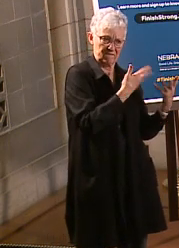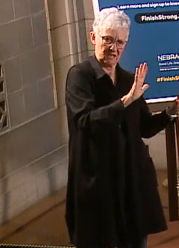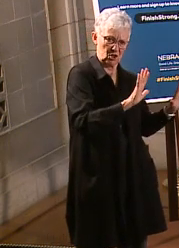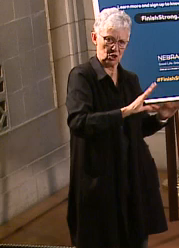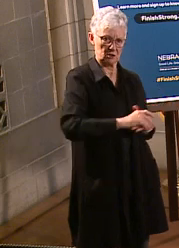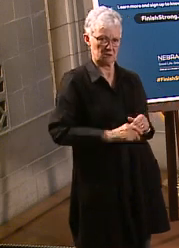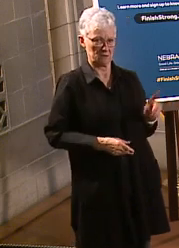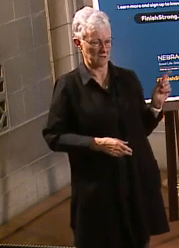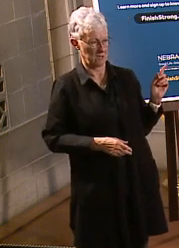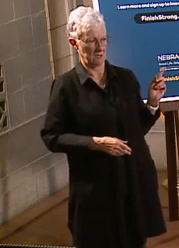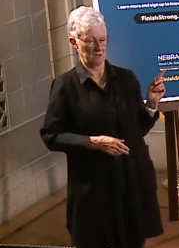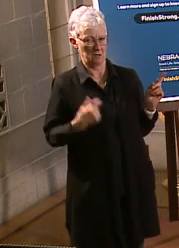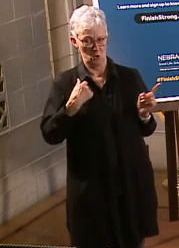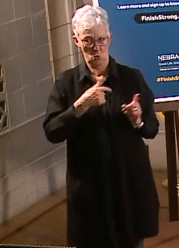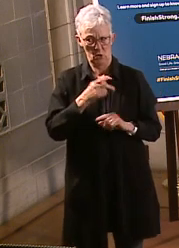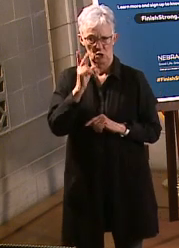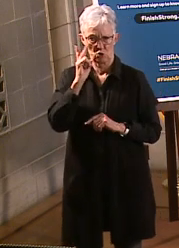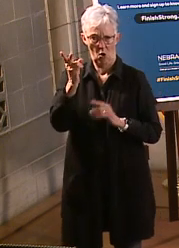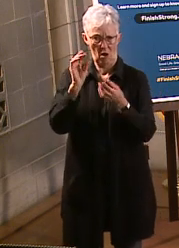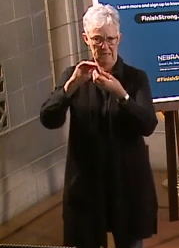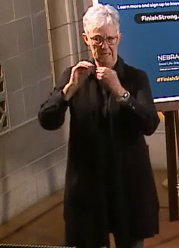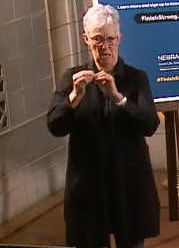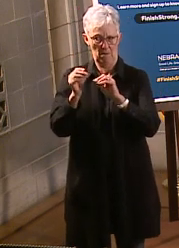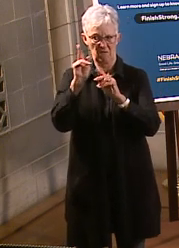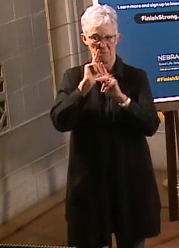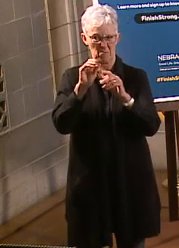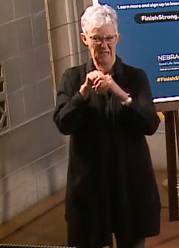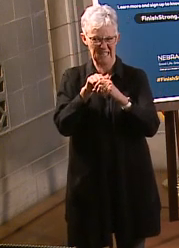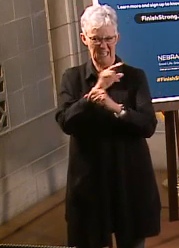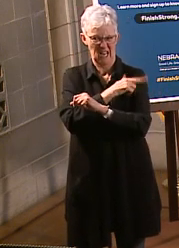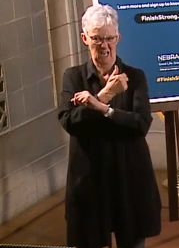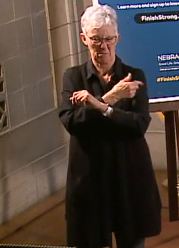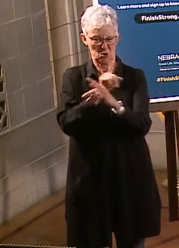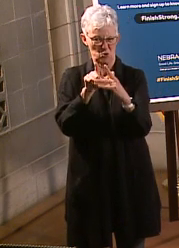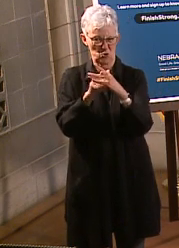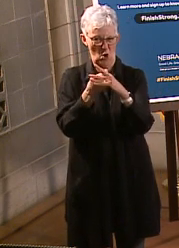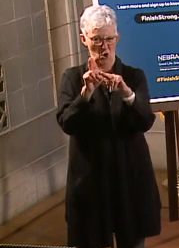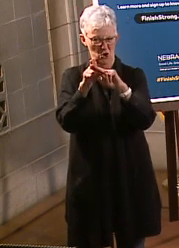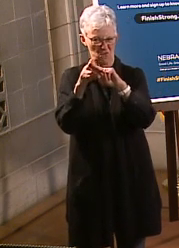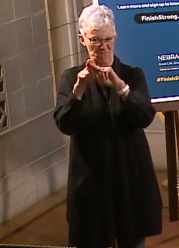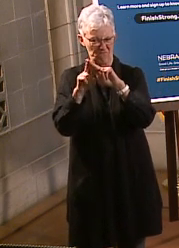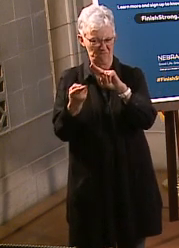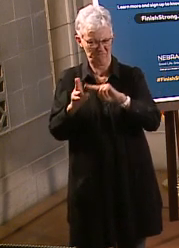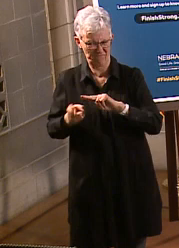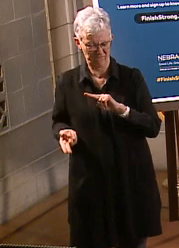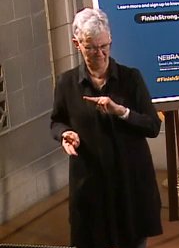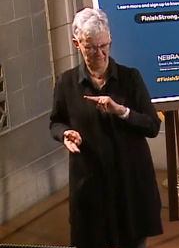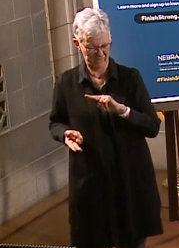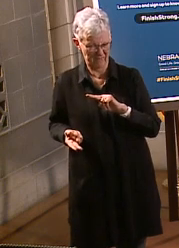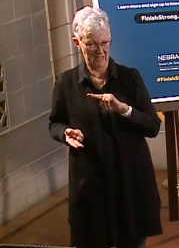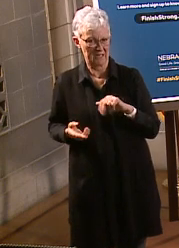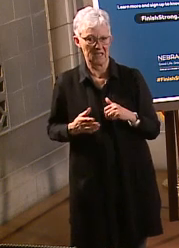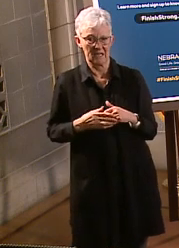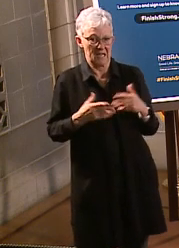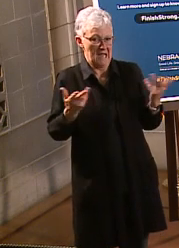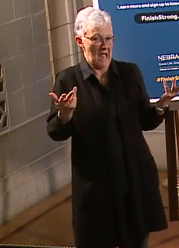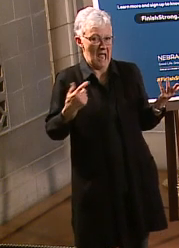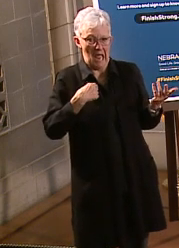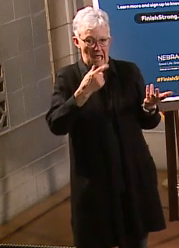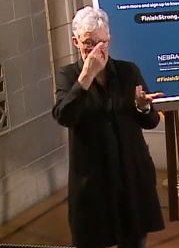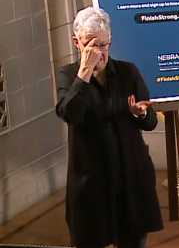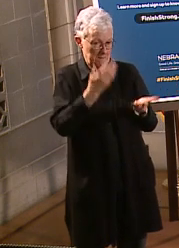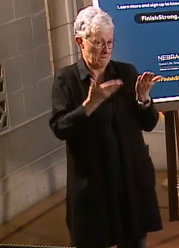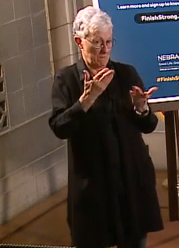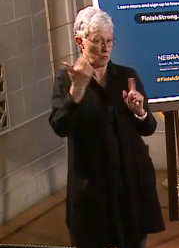down even before the vaccine came out. So it probably had something to do with just what the whole Midwest saw during